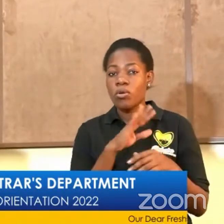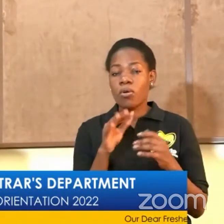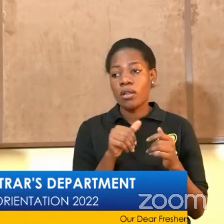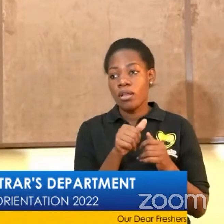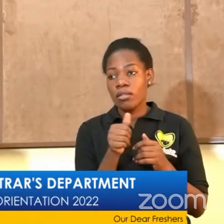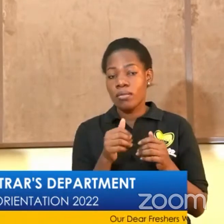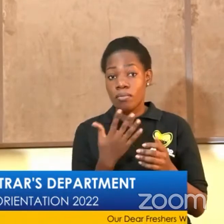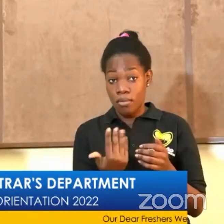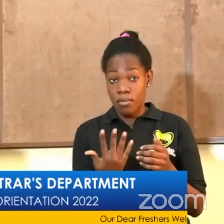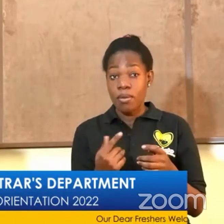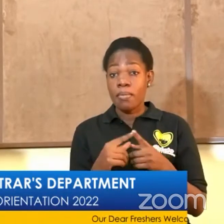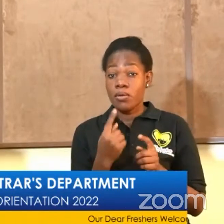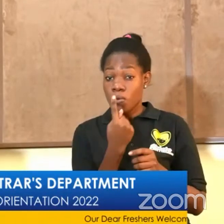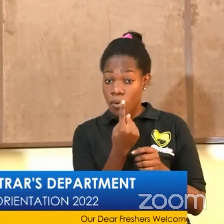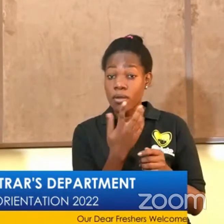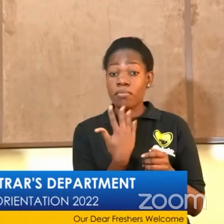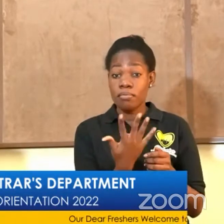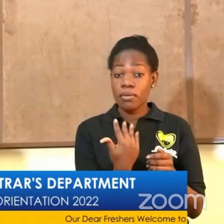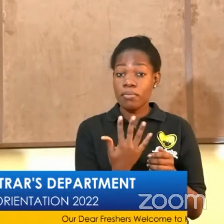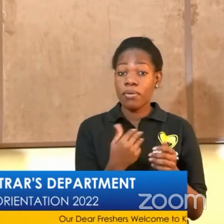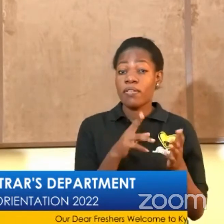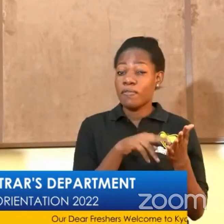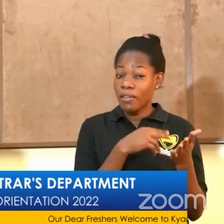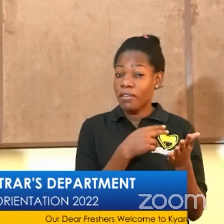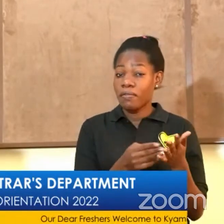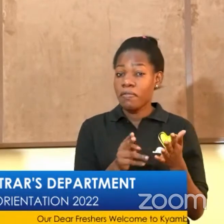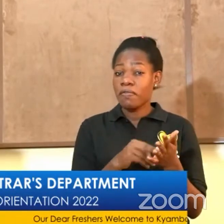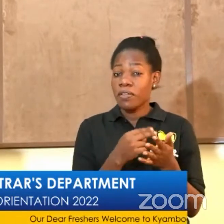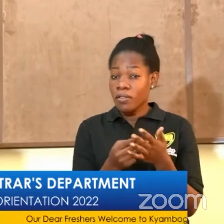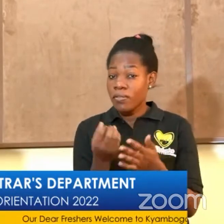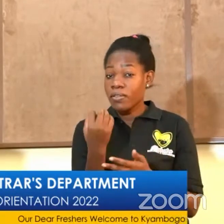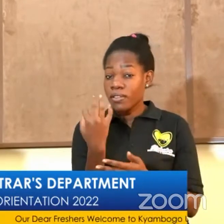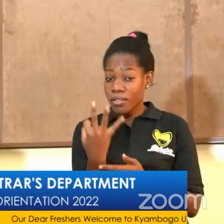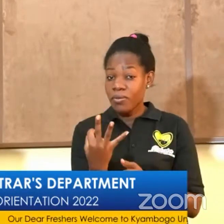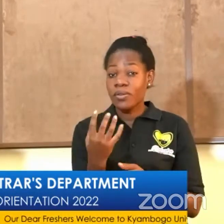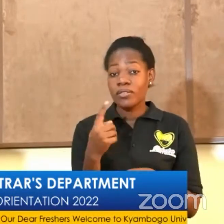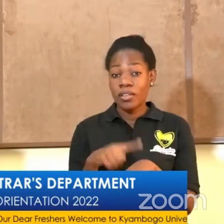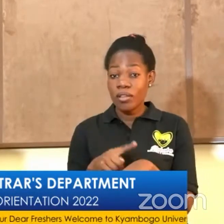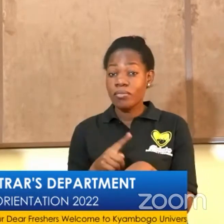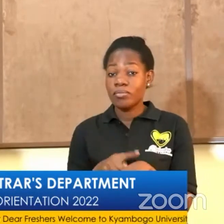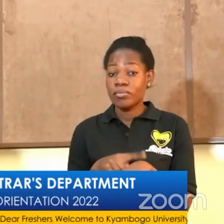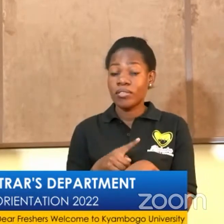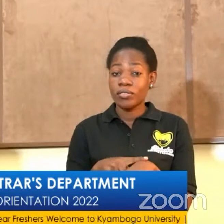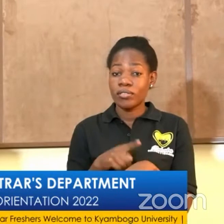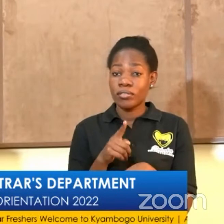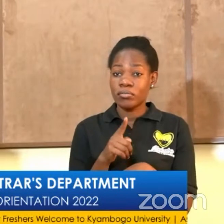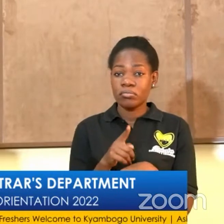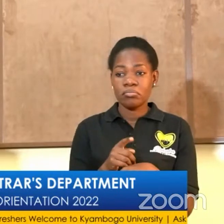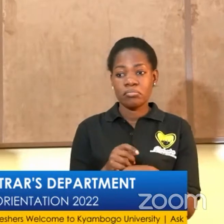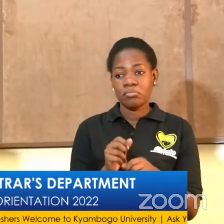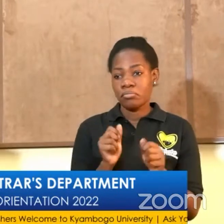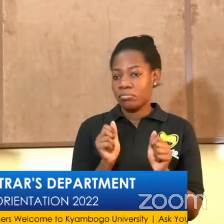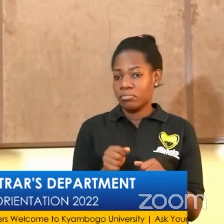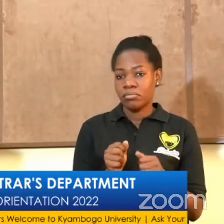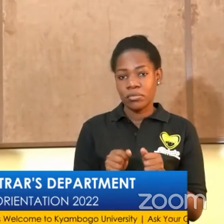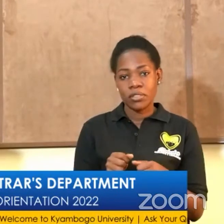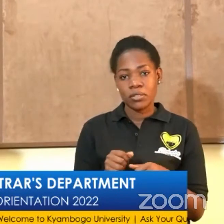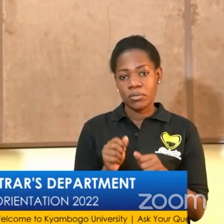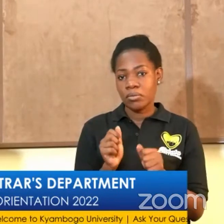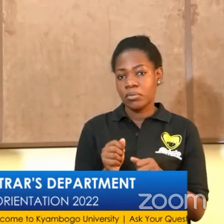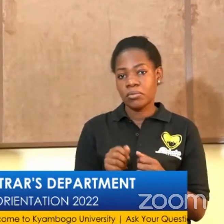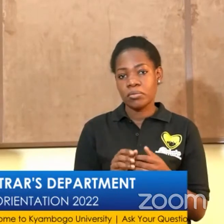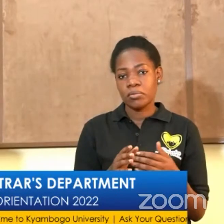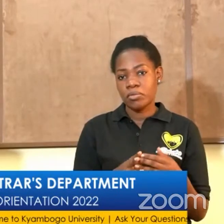paper failed 3 times will get you out of the gates of Kyambogo